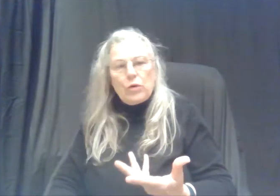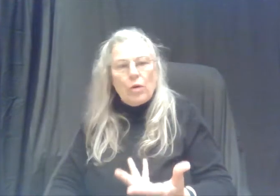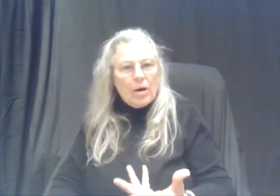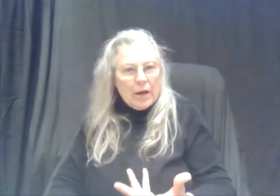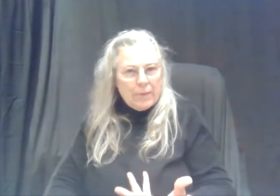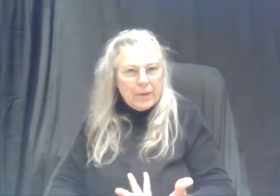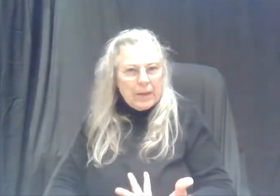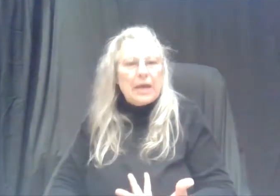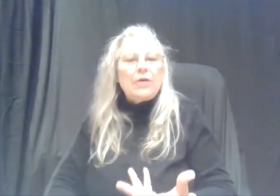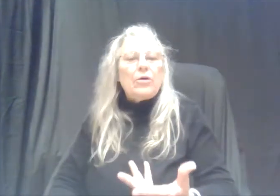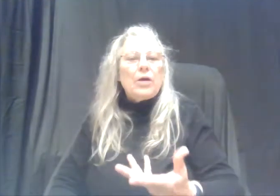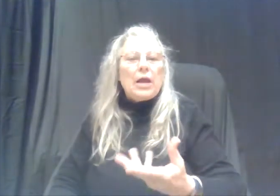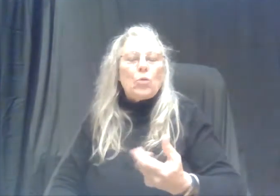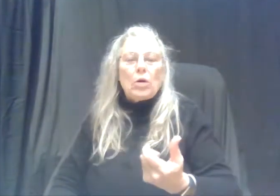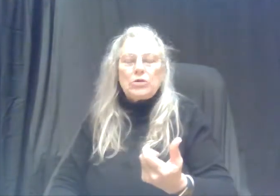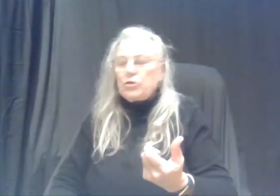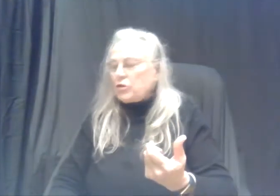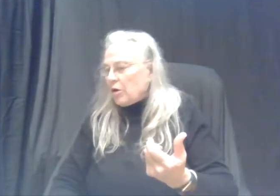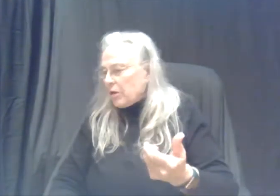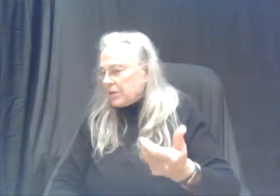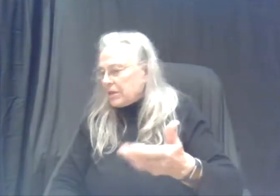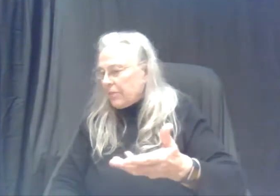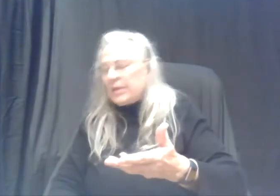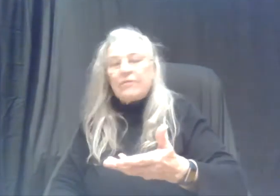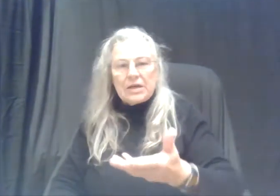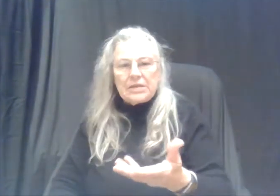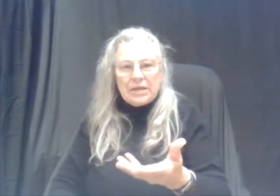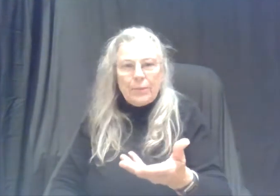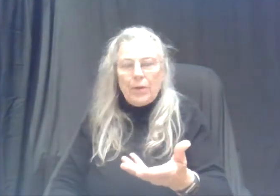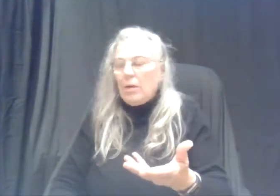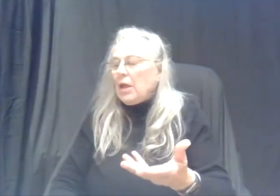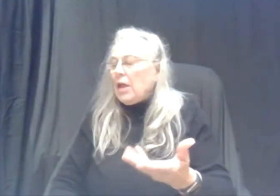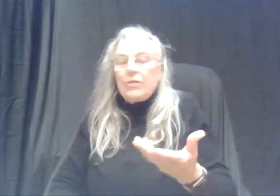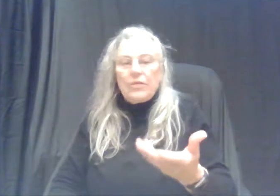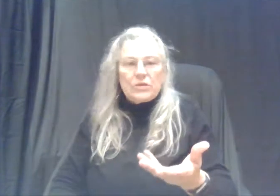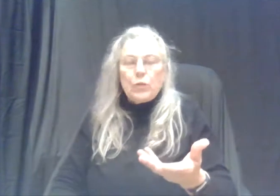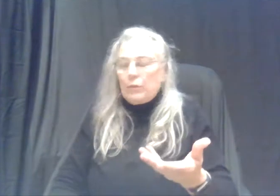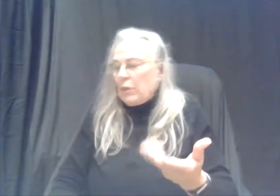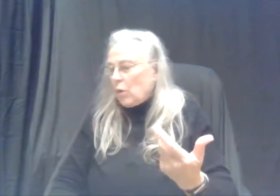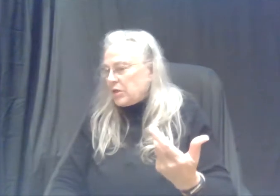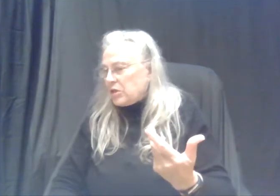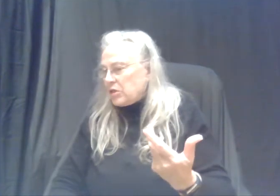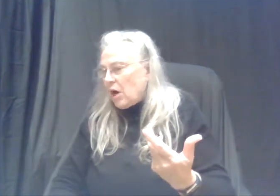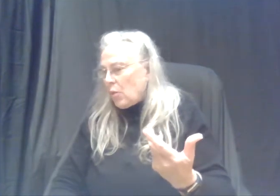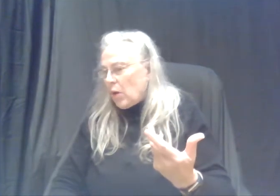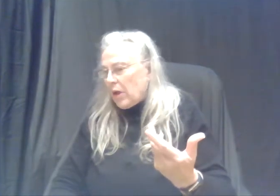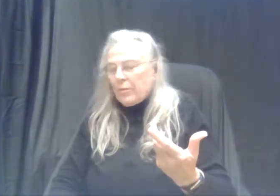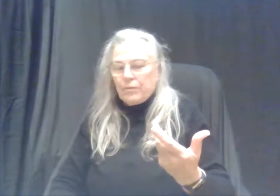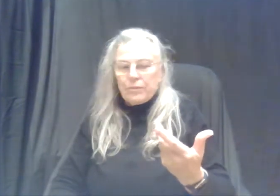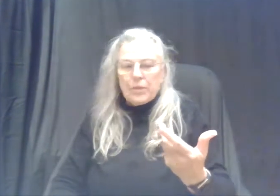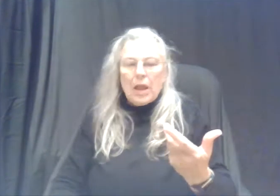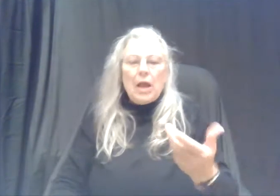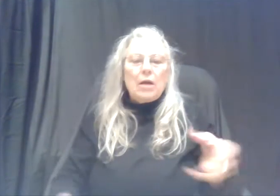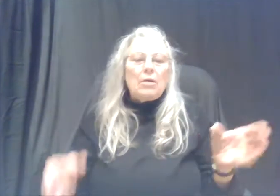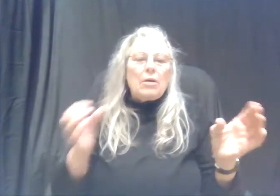a beginner and want to start on something very simple, this would be one to start with. The